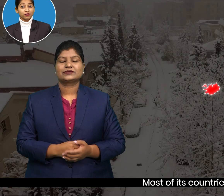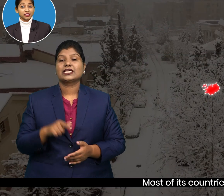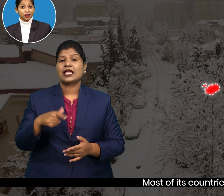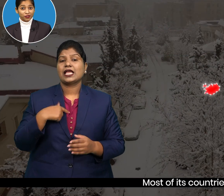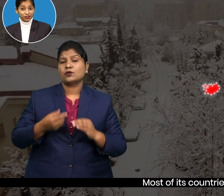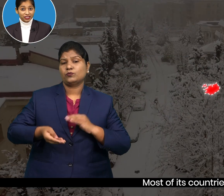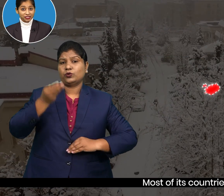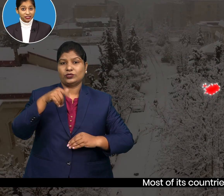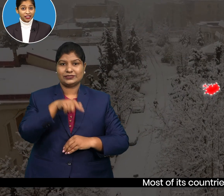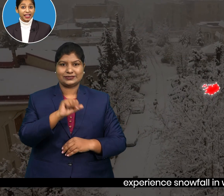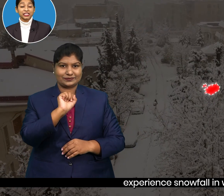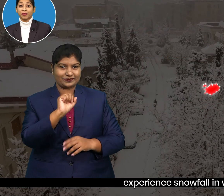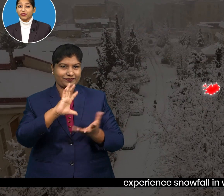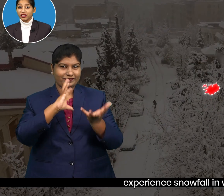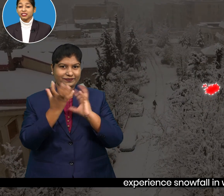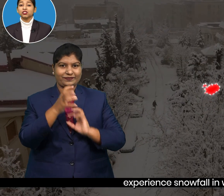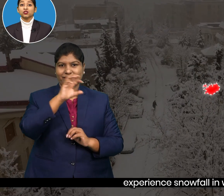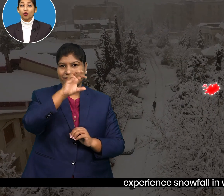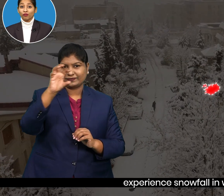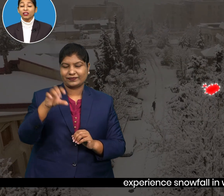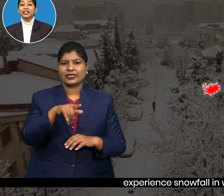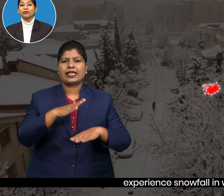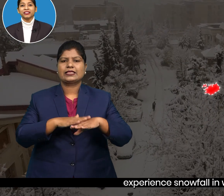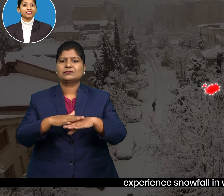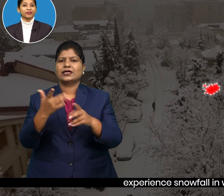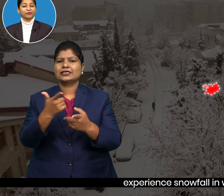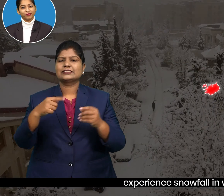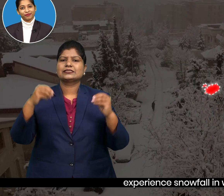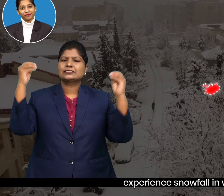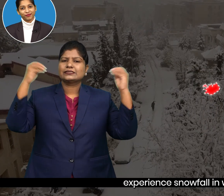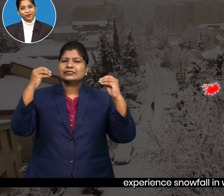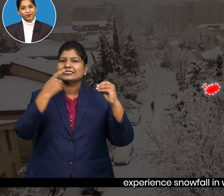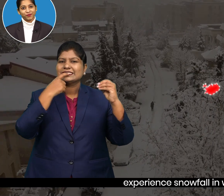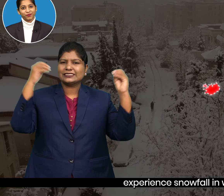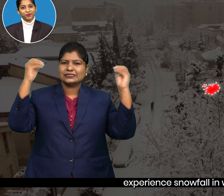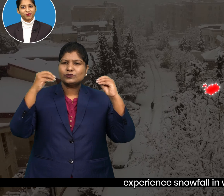Most of its countries experience snowfall in winter.